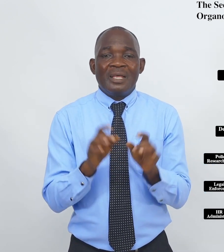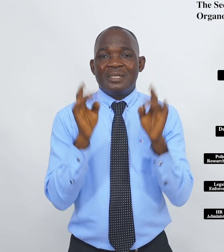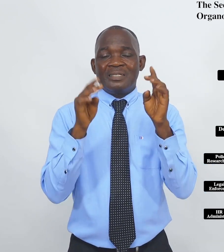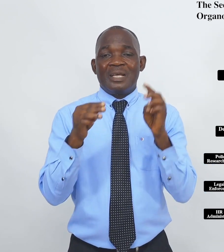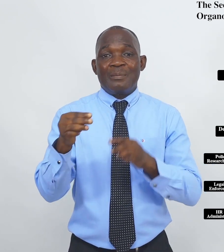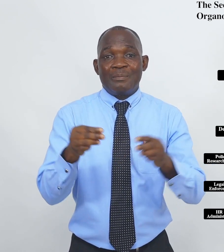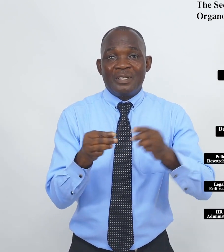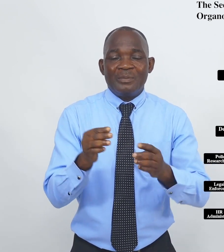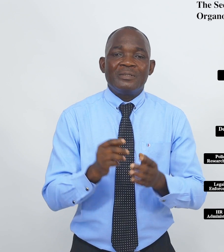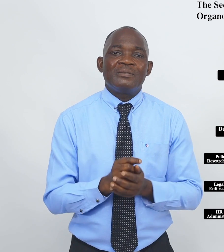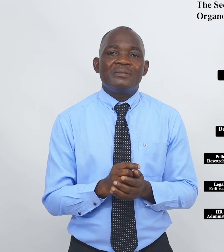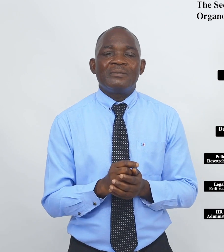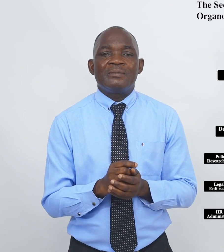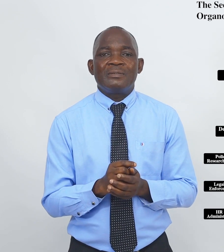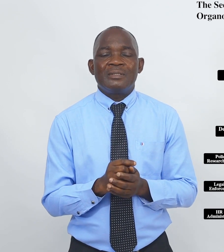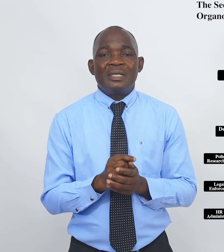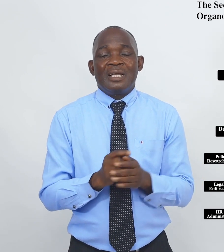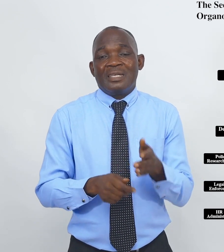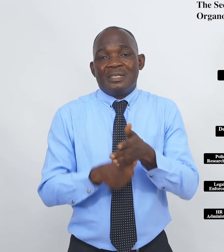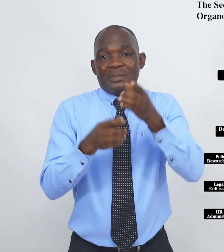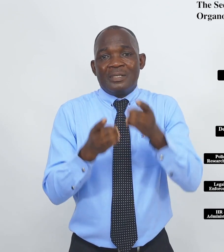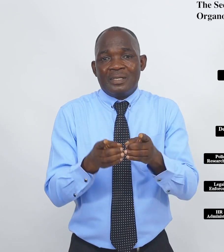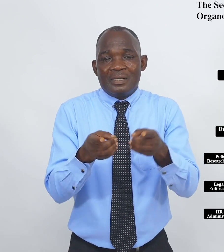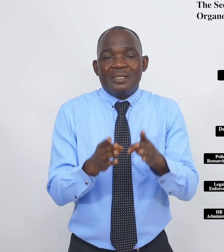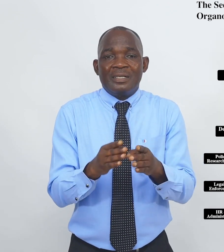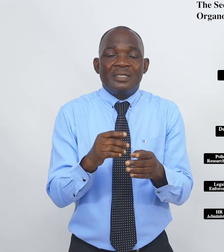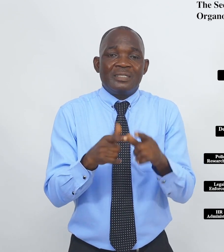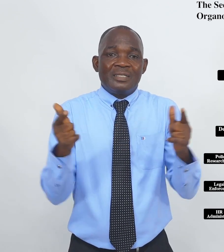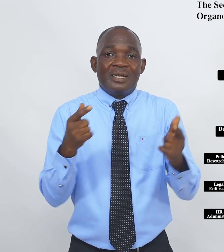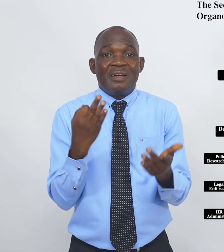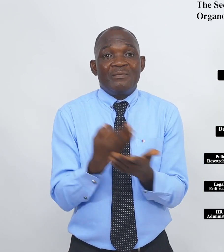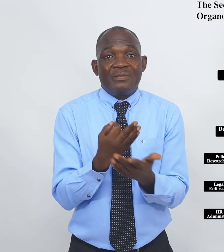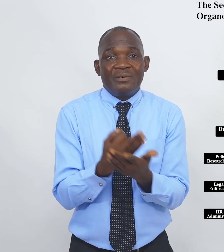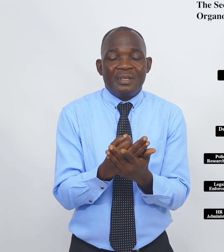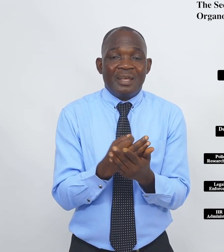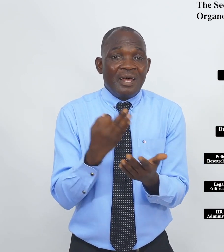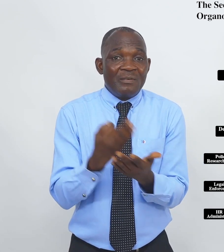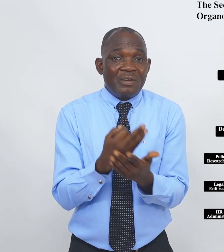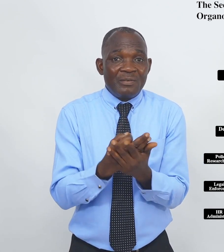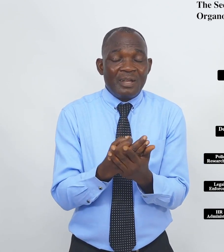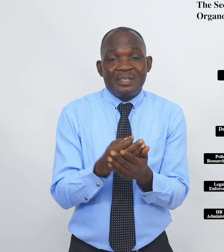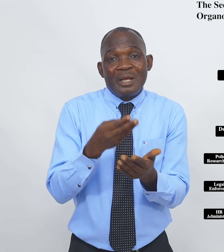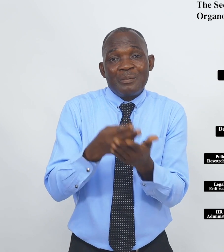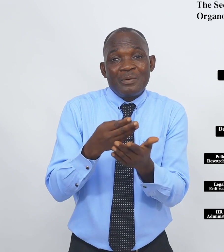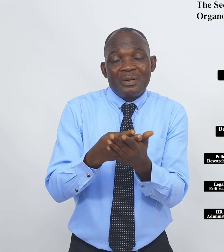Management, Deputy Director General, Finance, Finance and Capital,